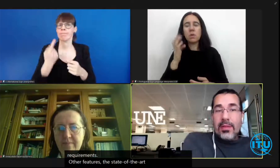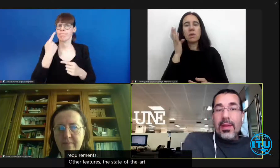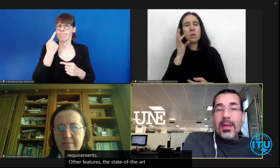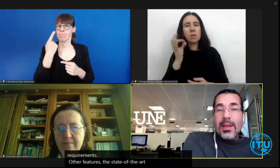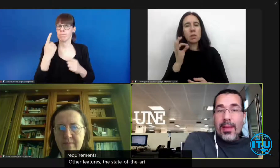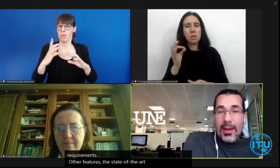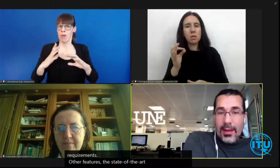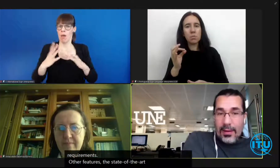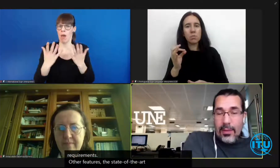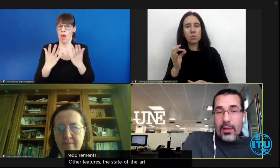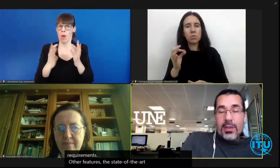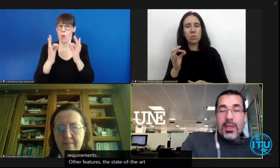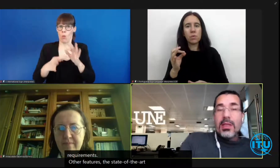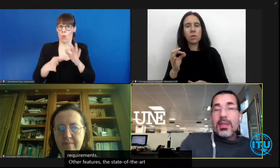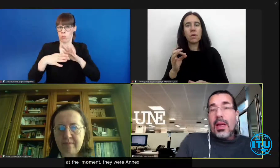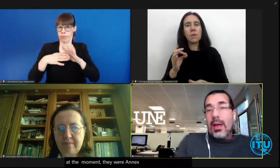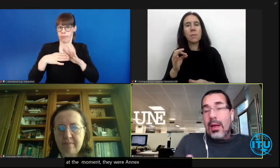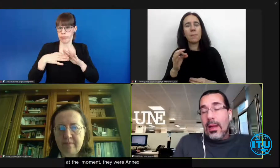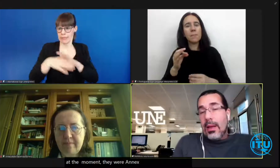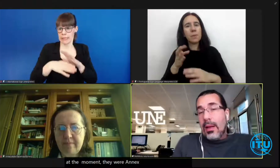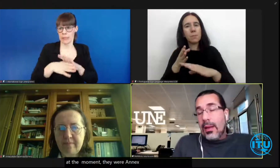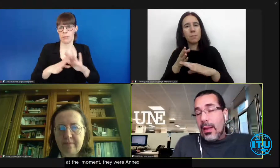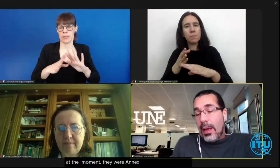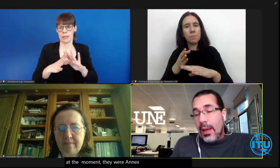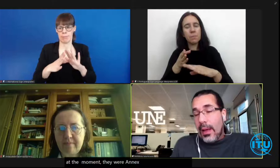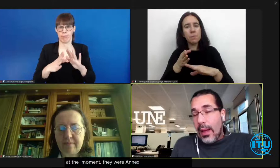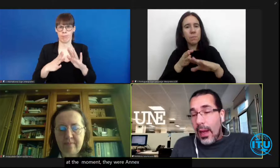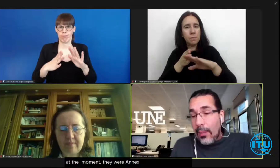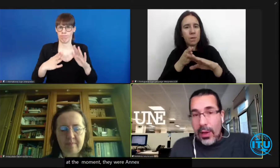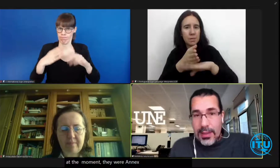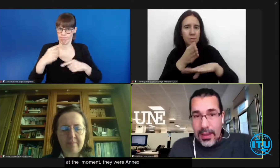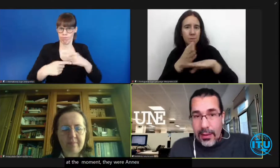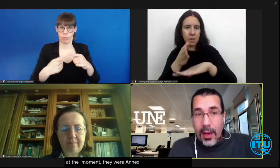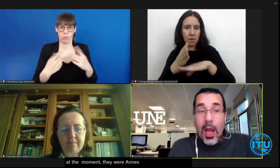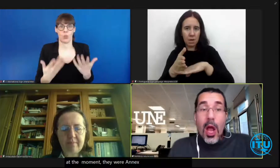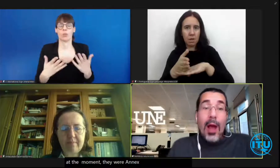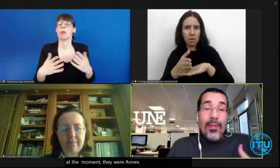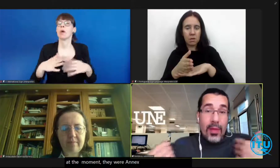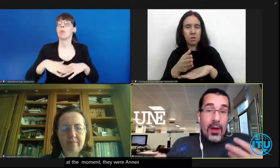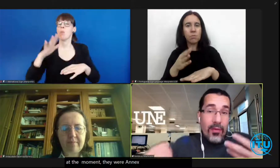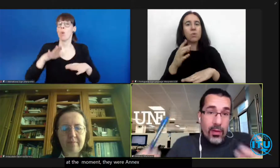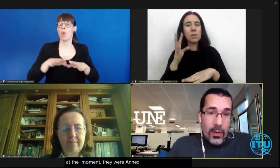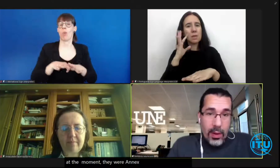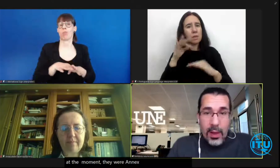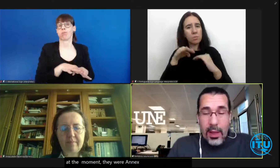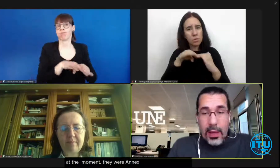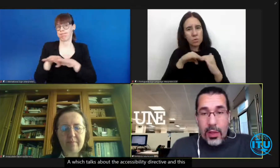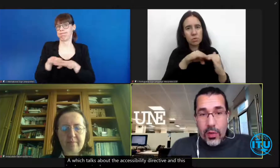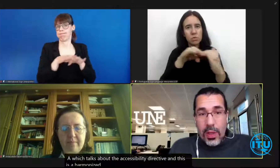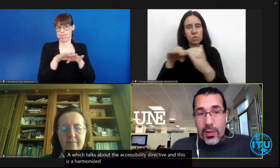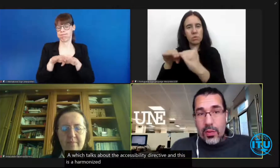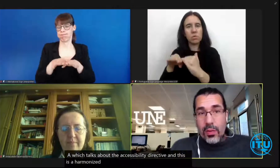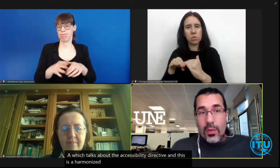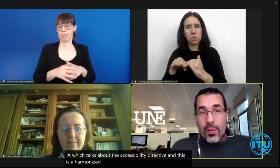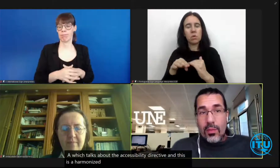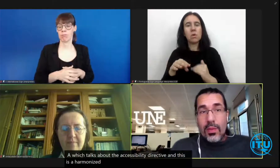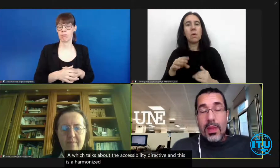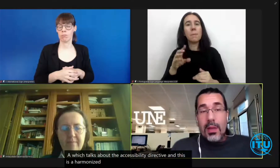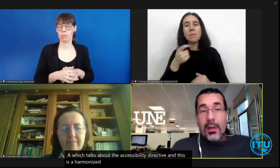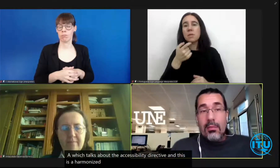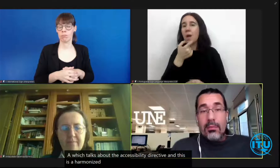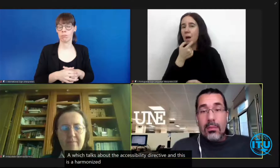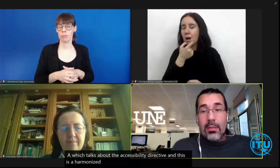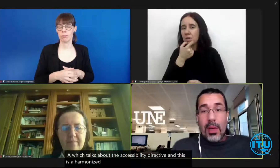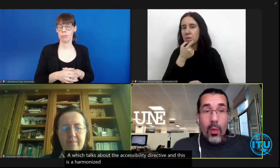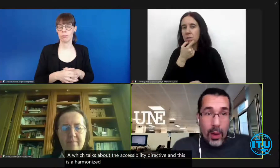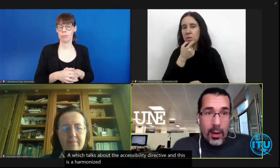Web Accessibility Directive, because this is a harmonized standard, and therefore you need to